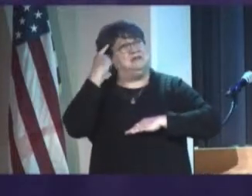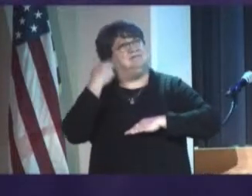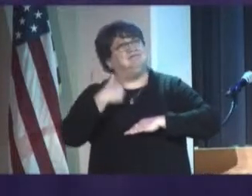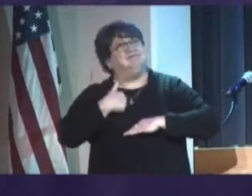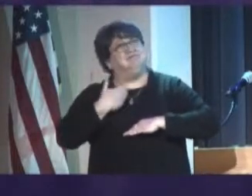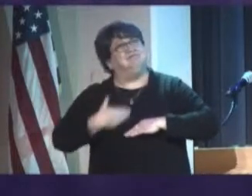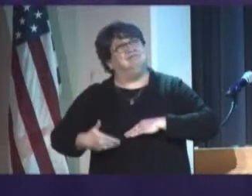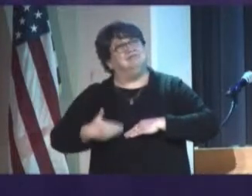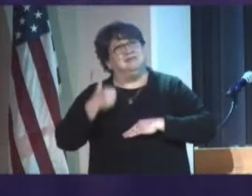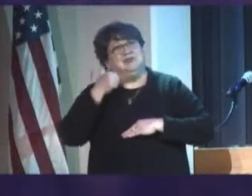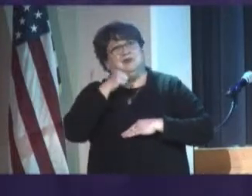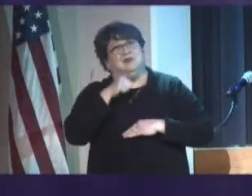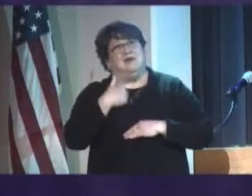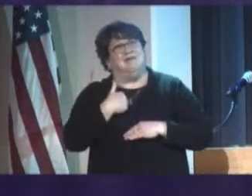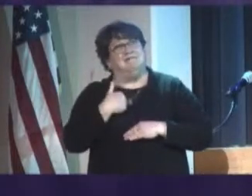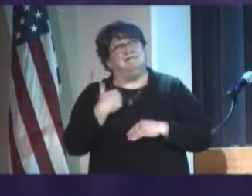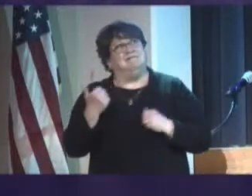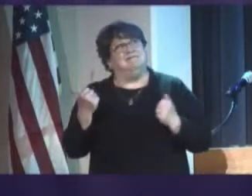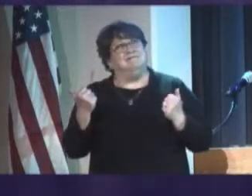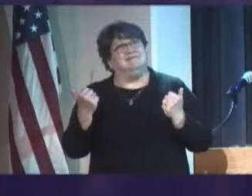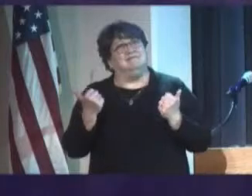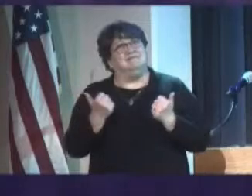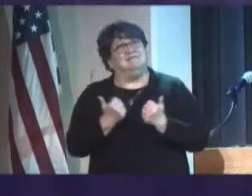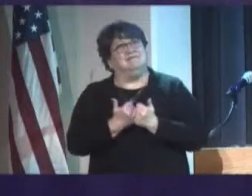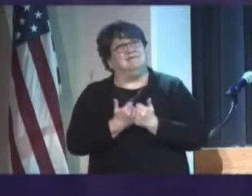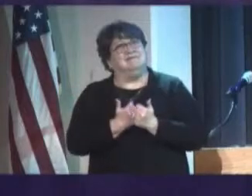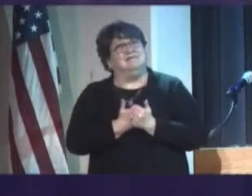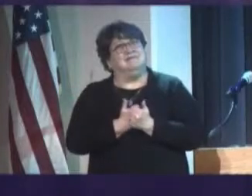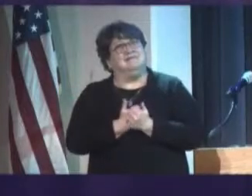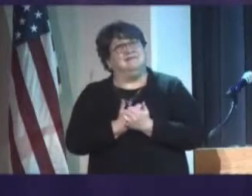think I'm the girl who has